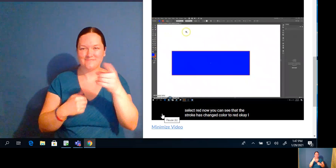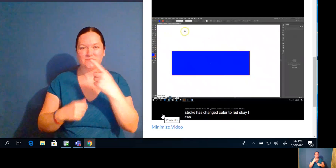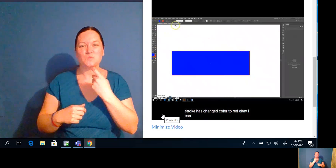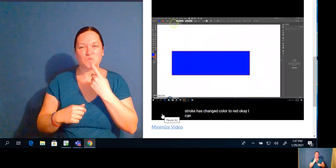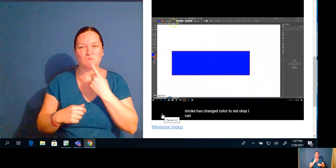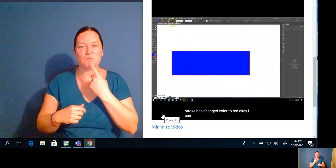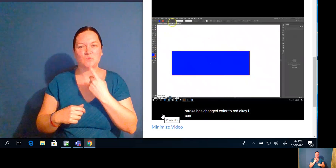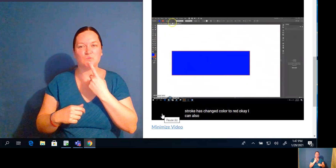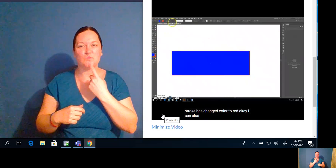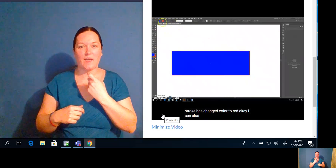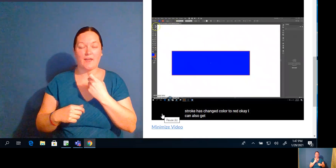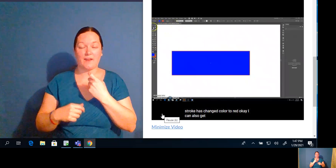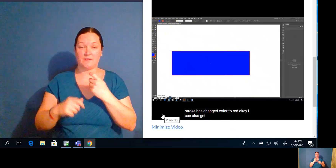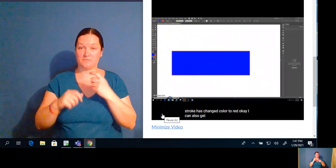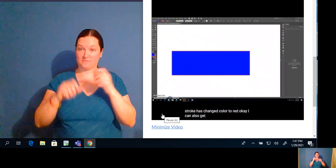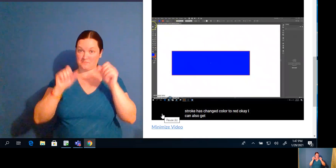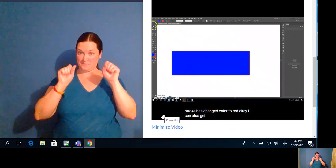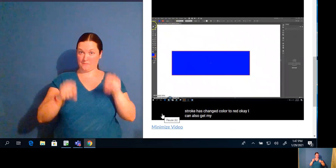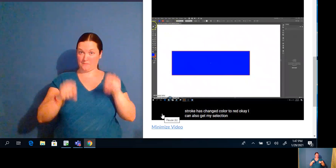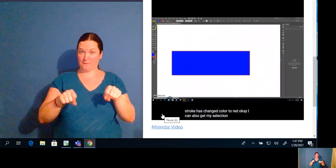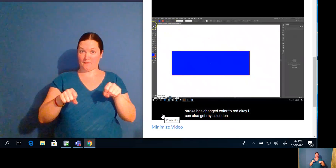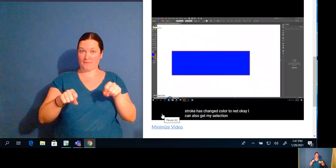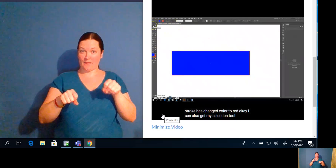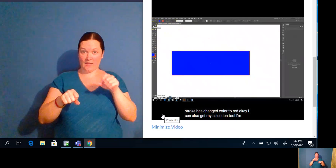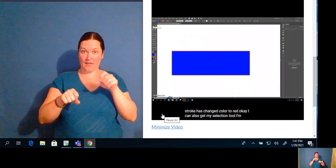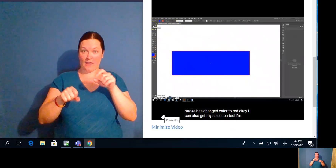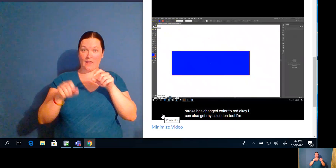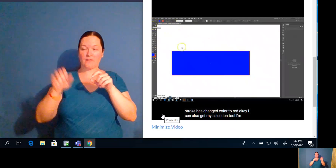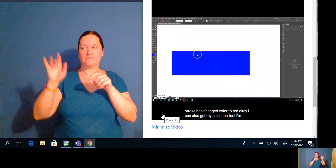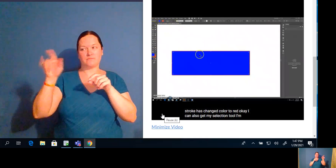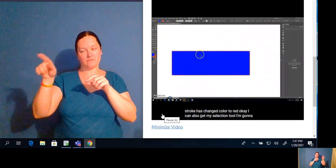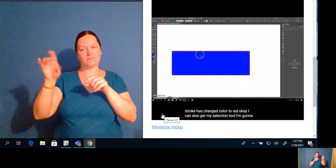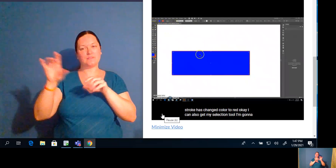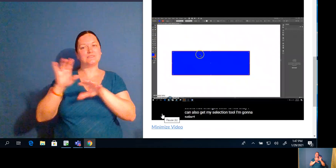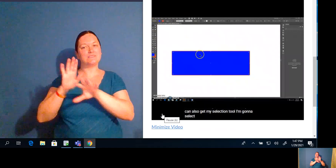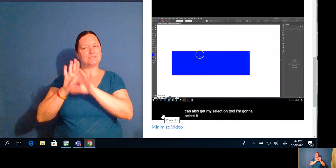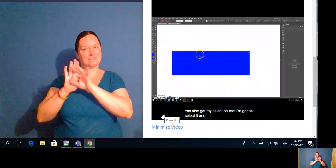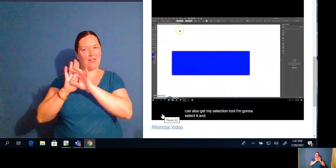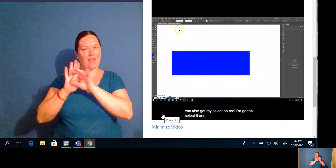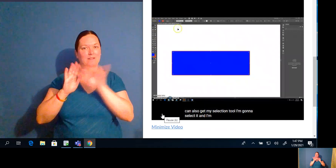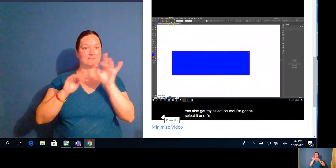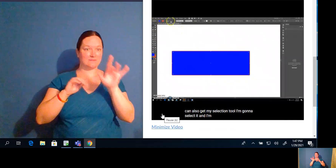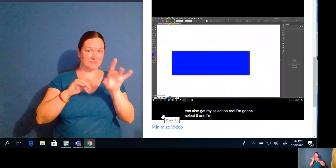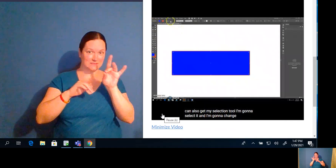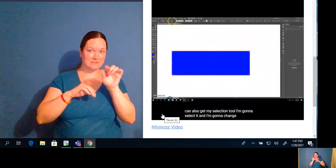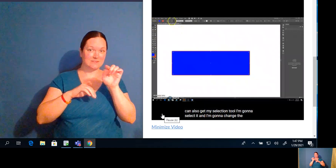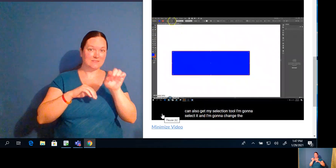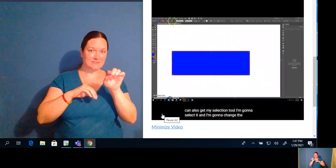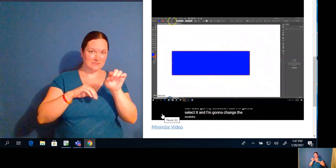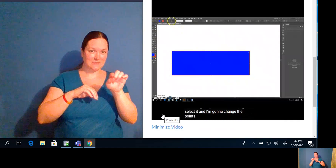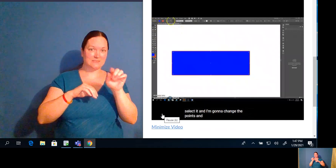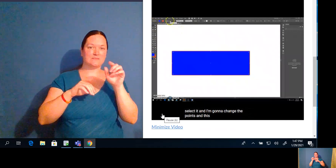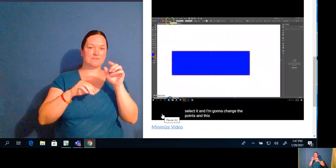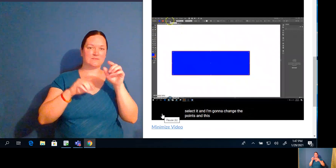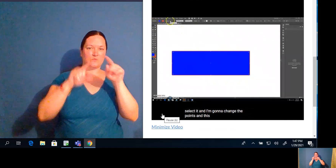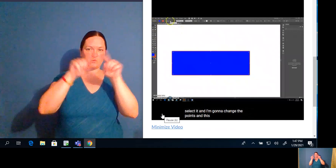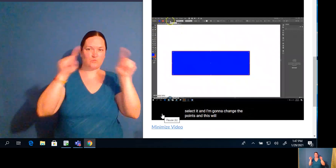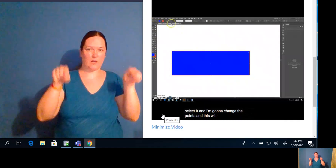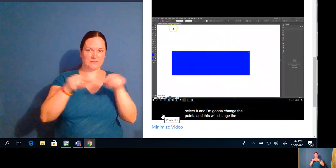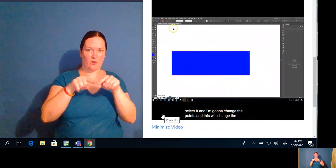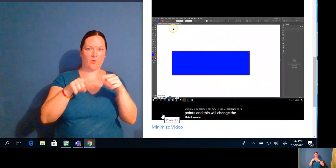Okay, I can also, I'm going to get my selection tool. I'm going to select it, and I'm going to change the